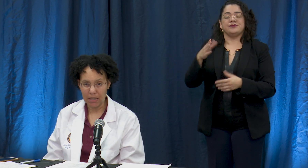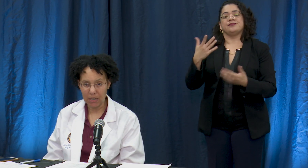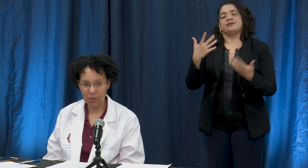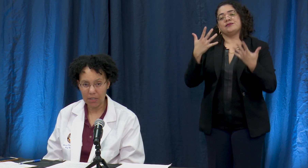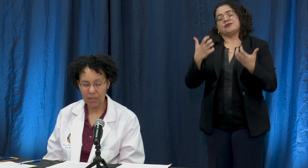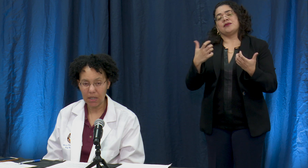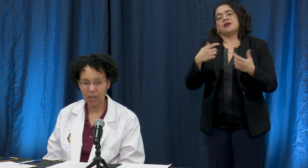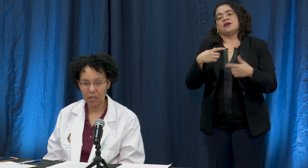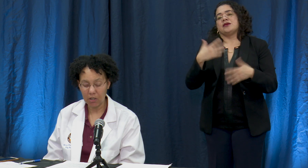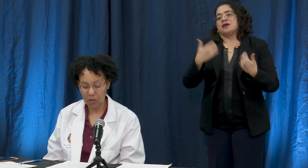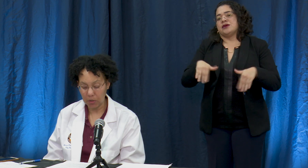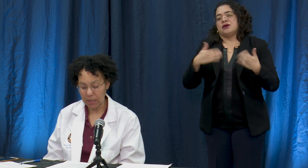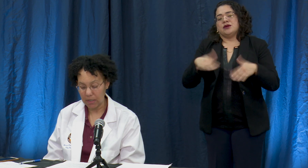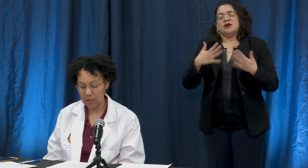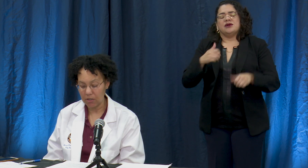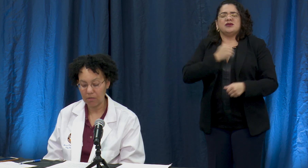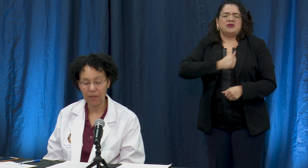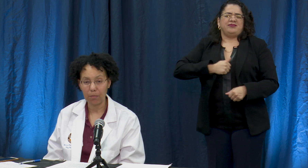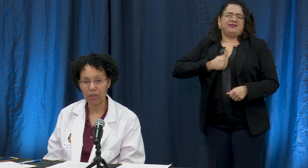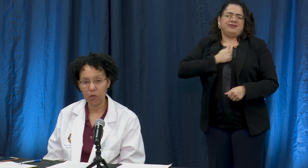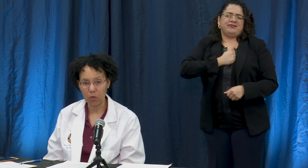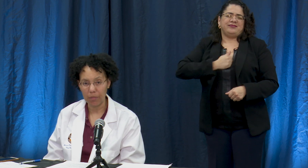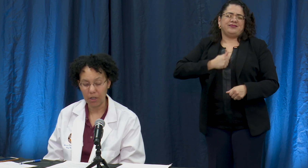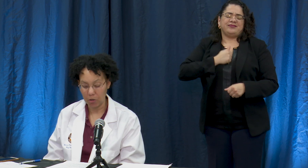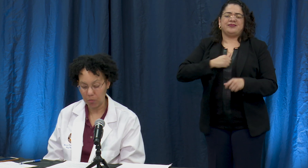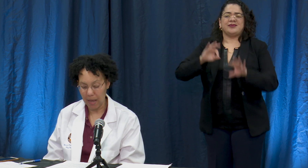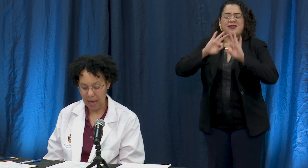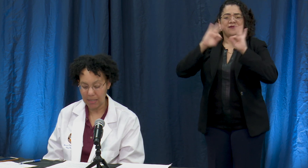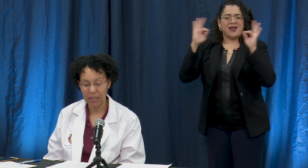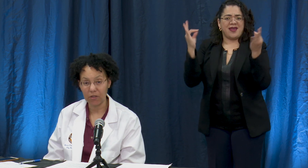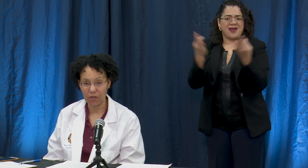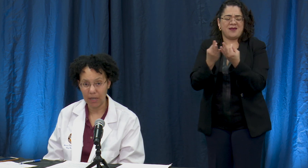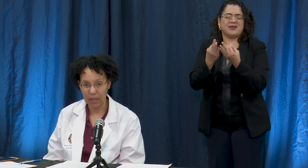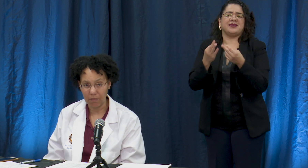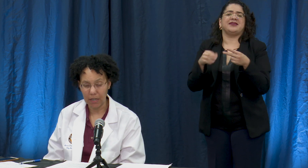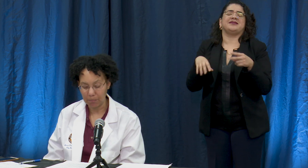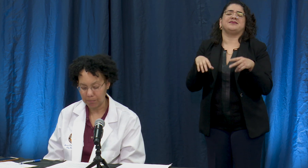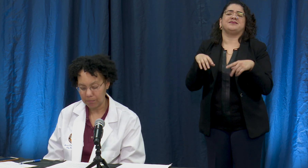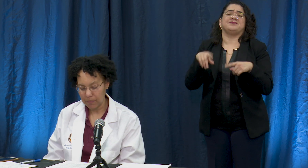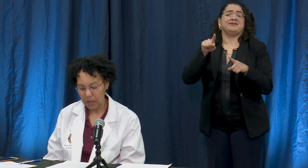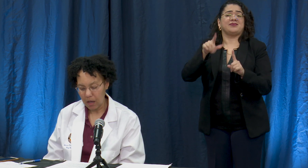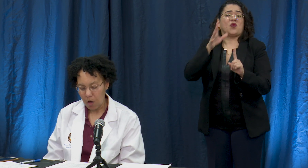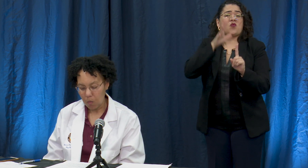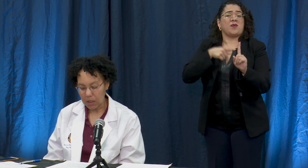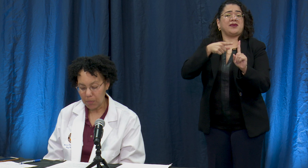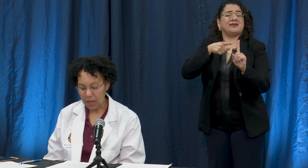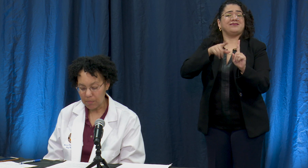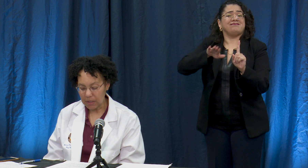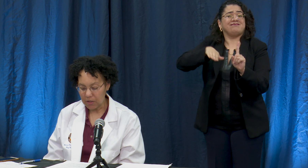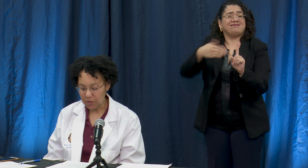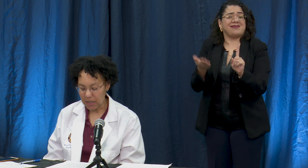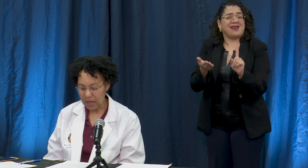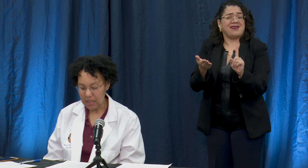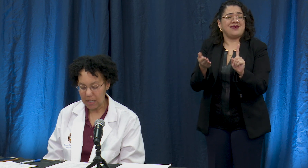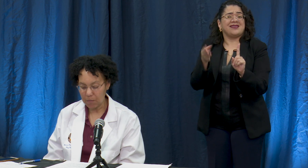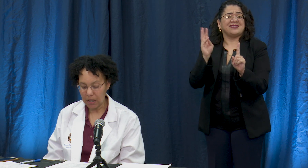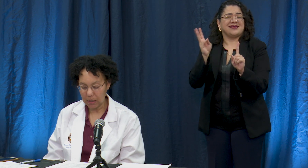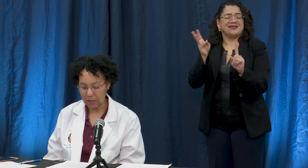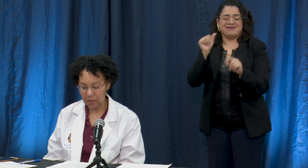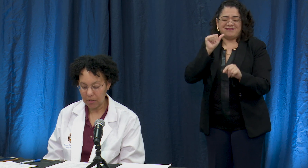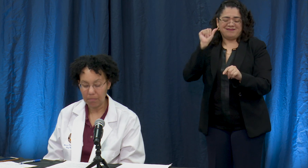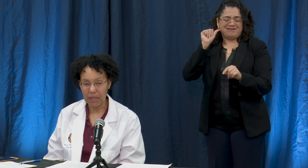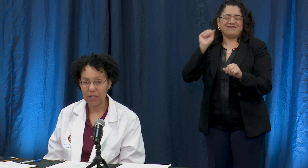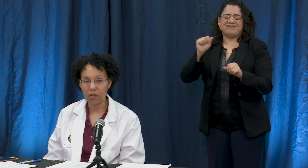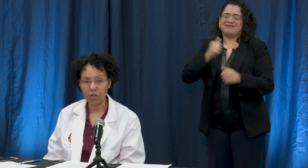my sincerest condolences to the family of the woman who passed yesterday evening. While approximately 30 cases have